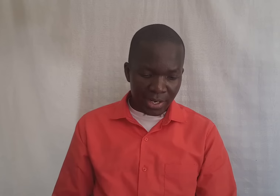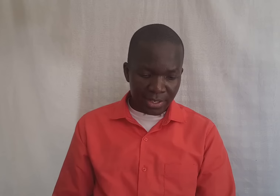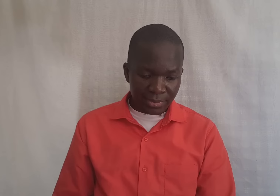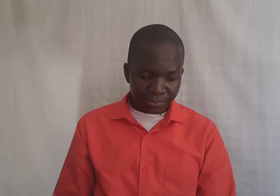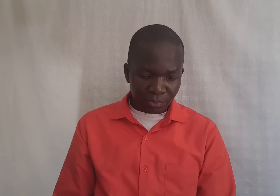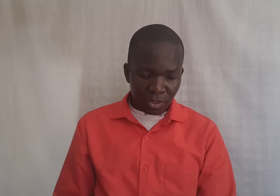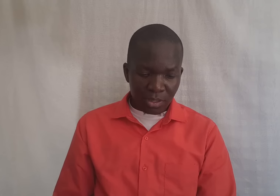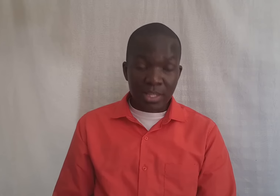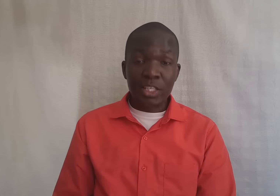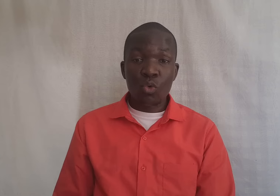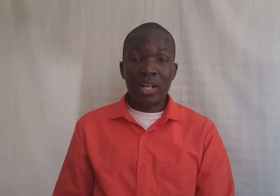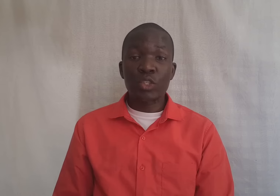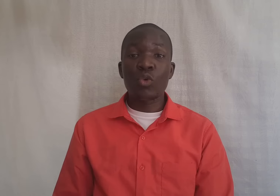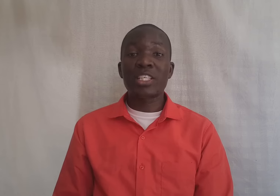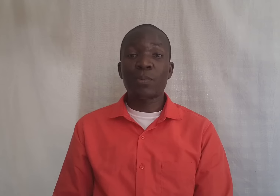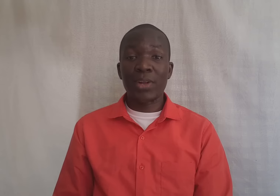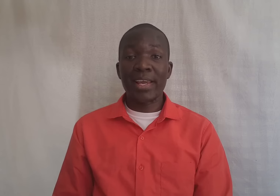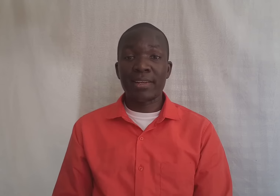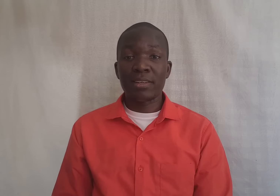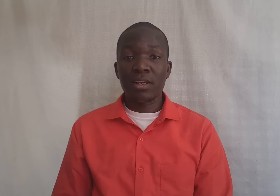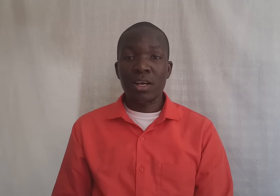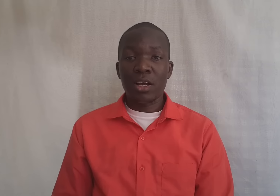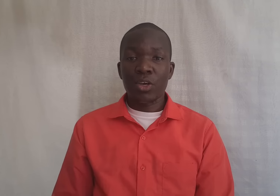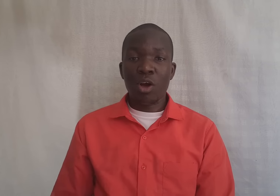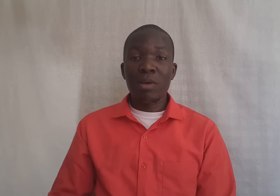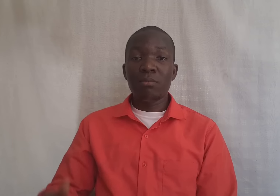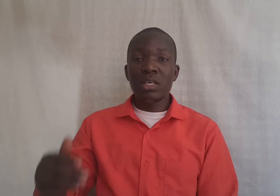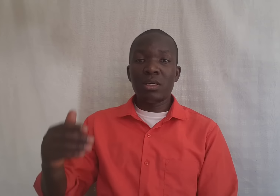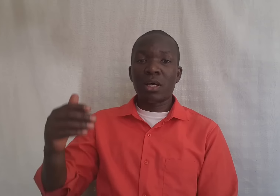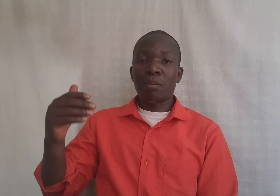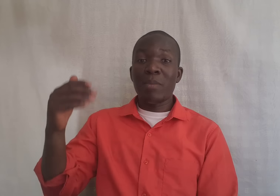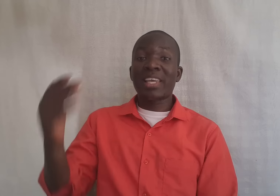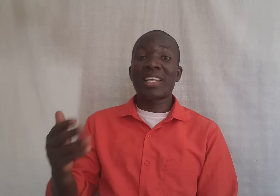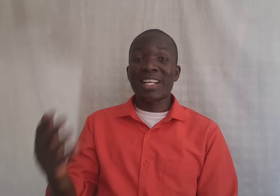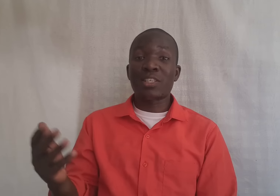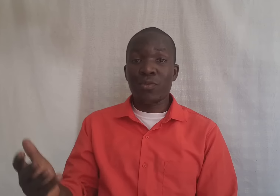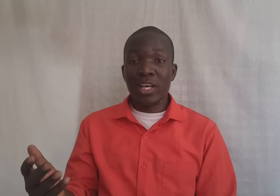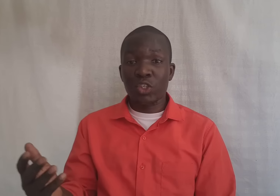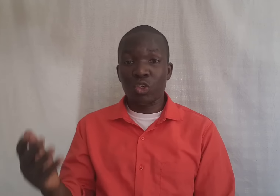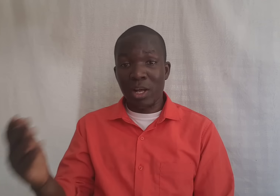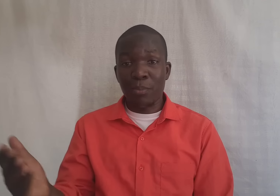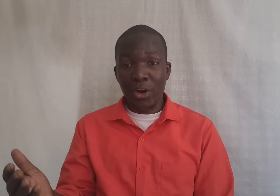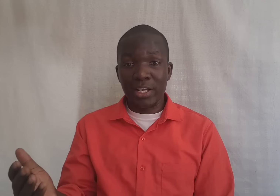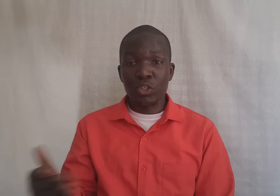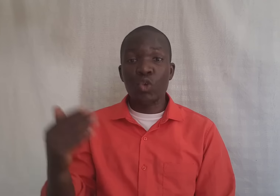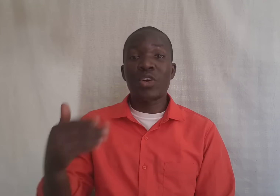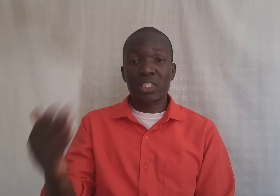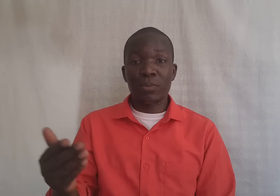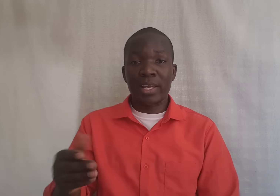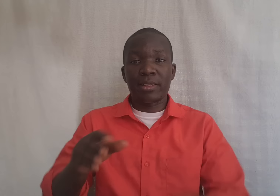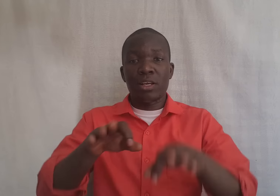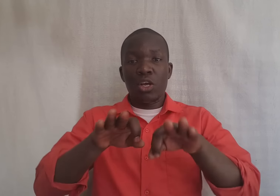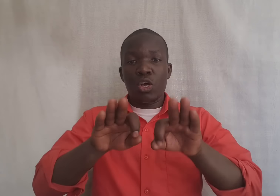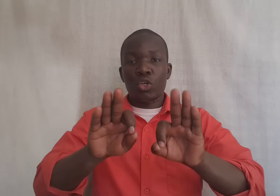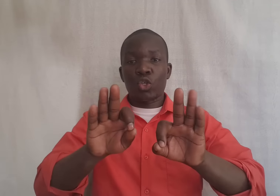it. The next one is to explain. You are maybe making classification on a point, so you explain.